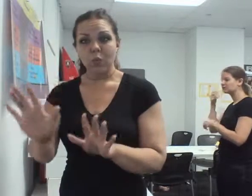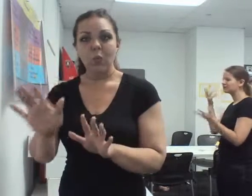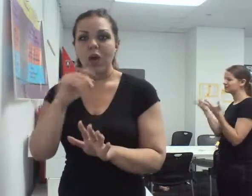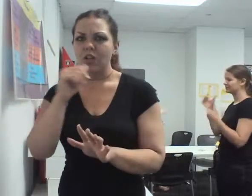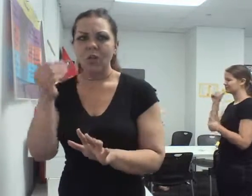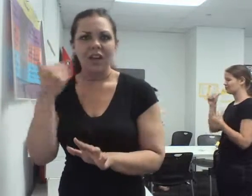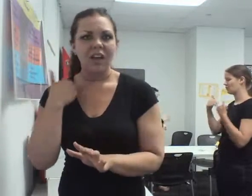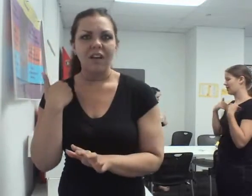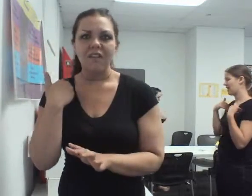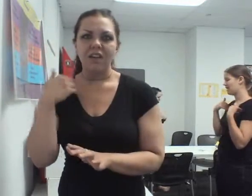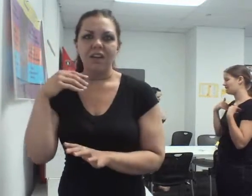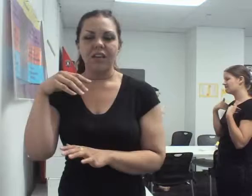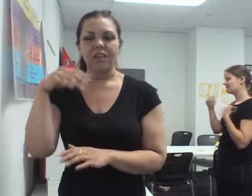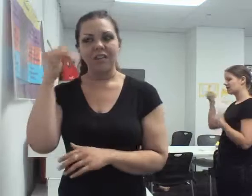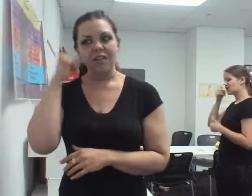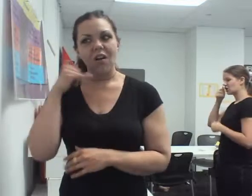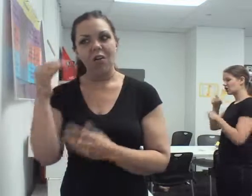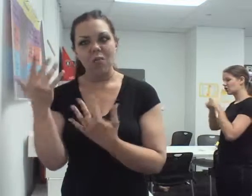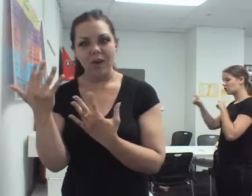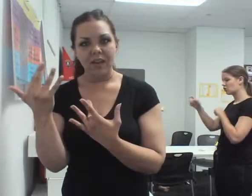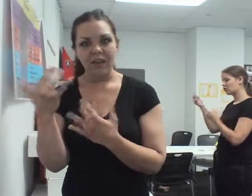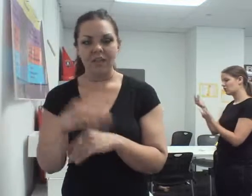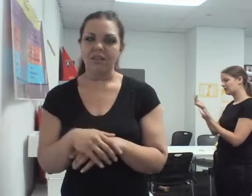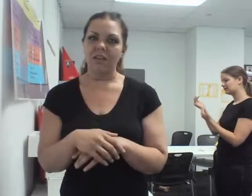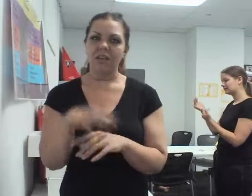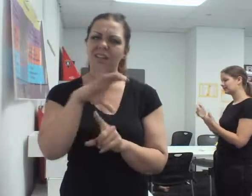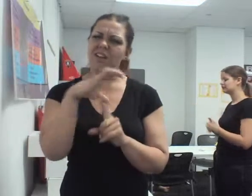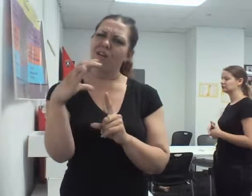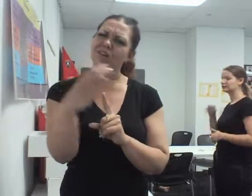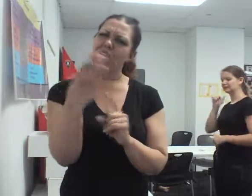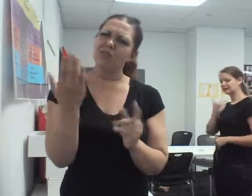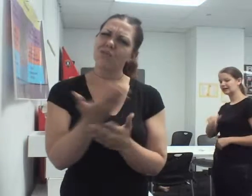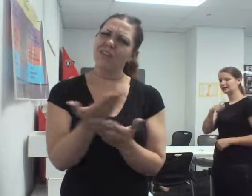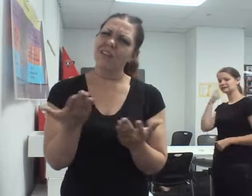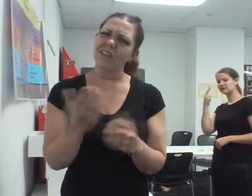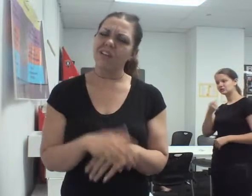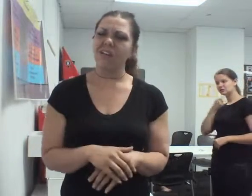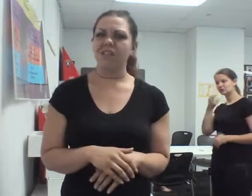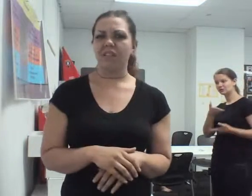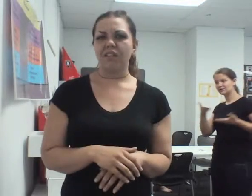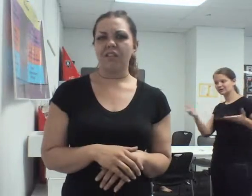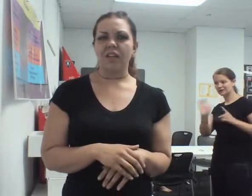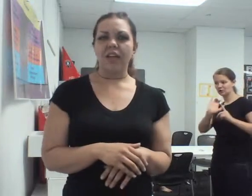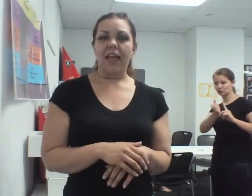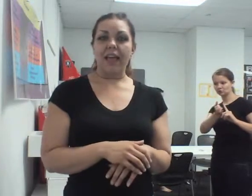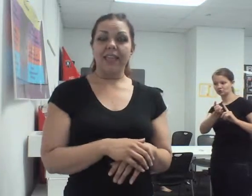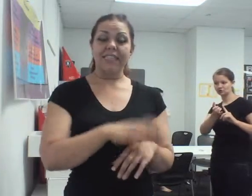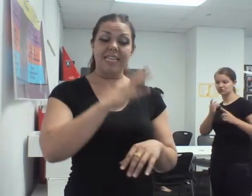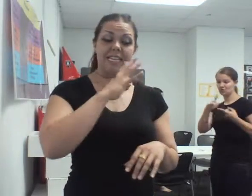hearing cultural thing. So when I go from spoken English into ASL, I'm going